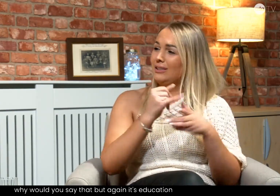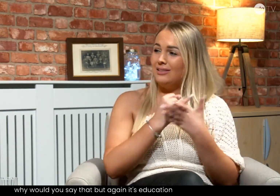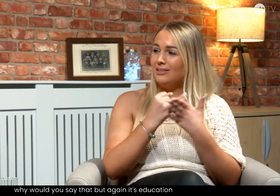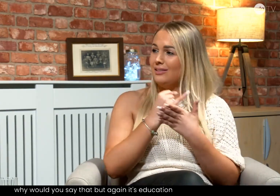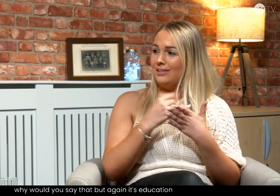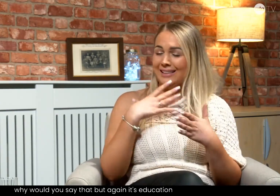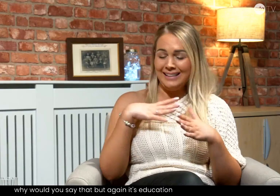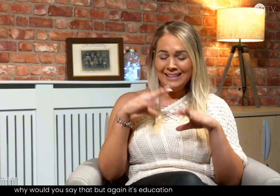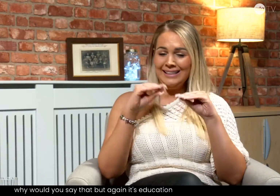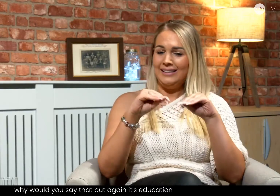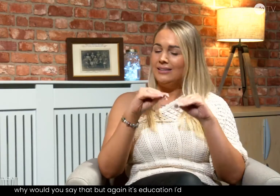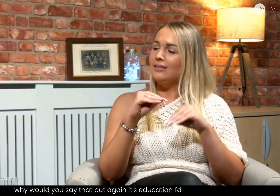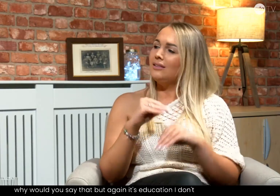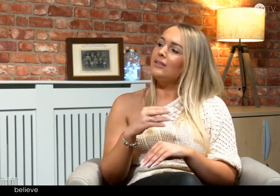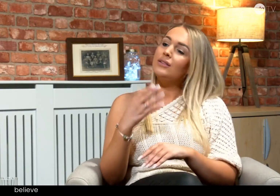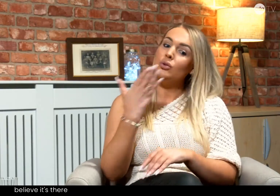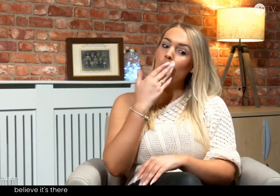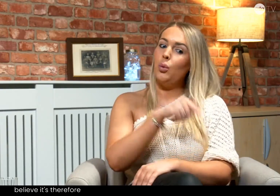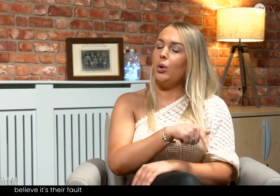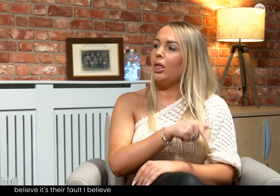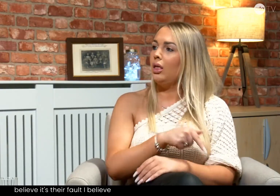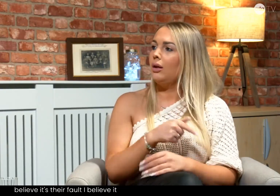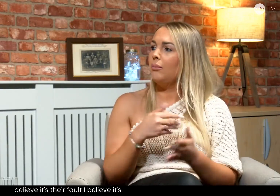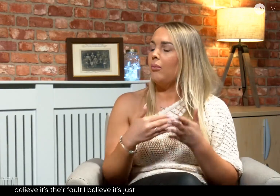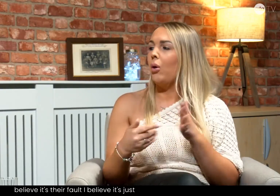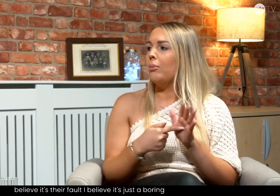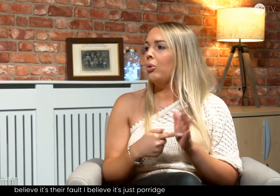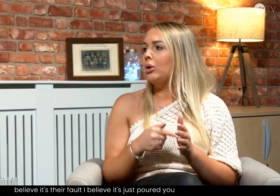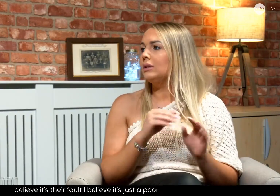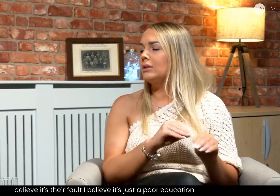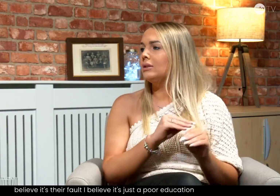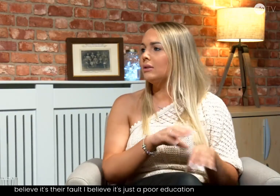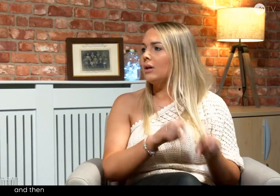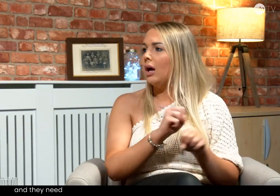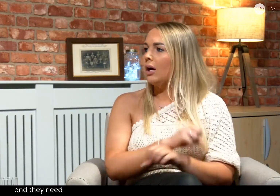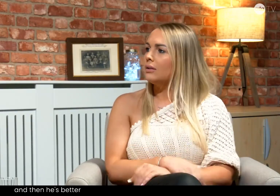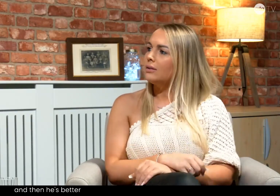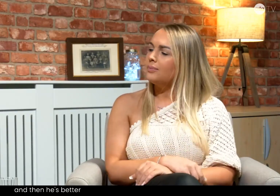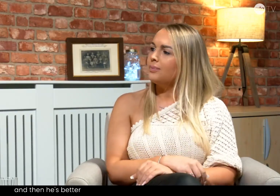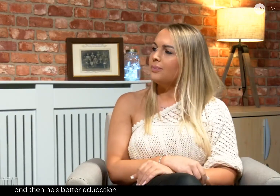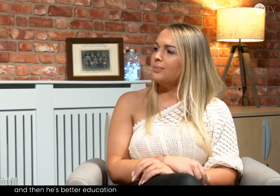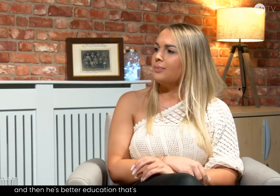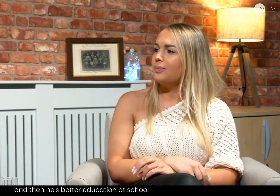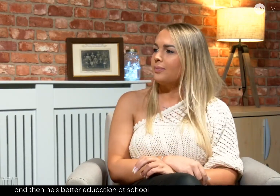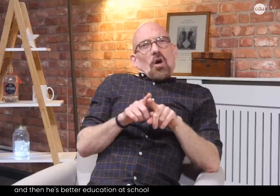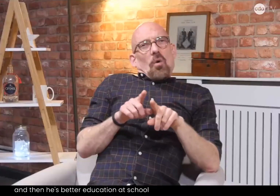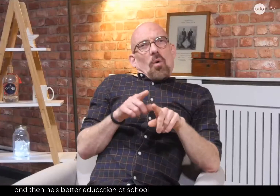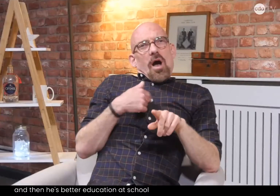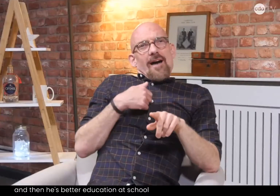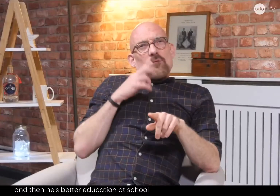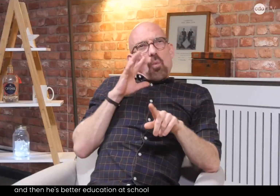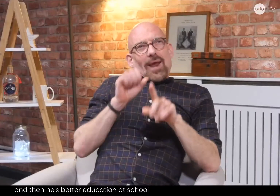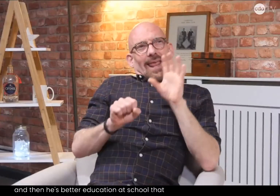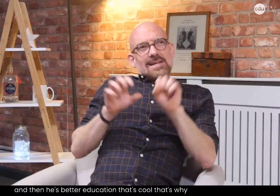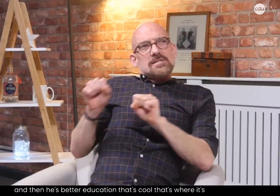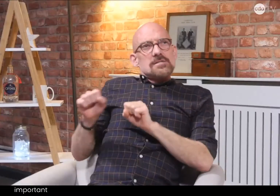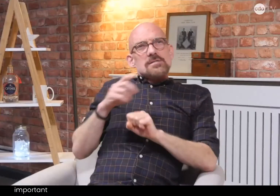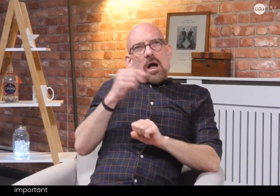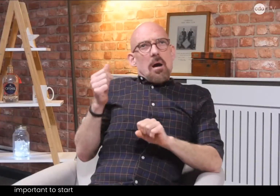it's their fault. I believe it's just a poor education and they need better education at school. That's where it's important to start these conversations.